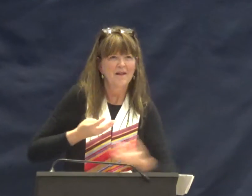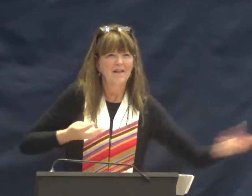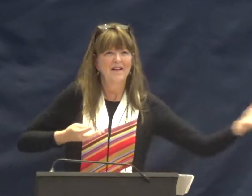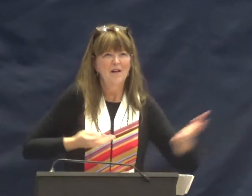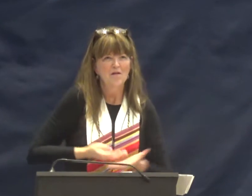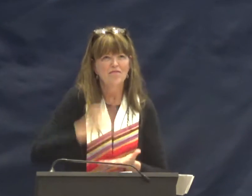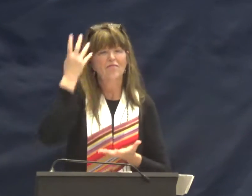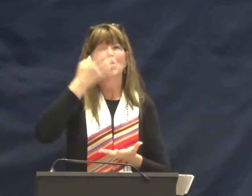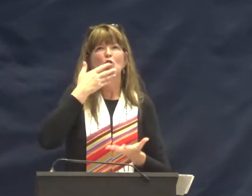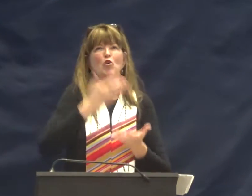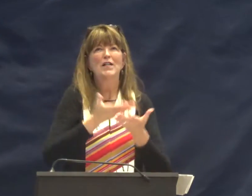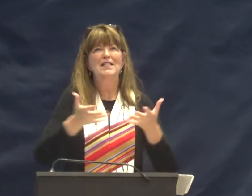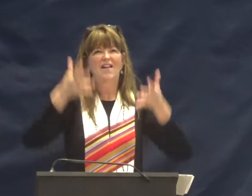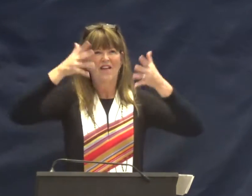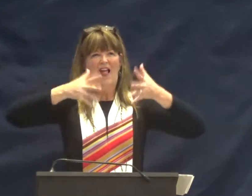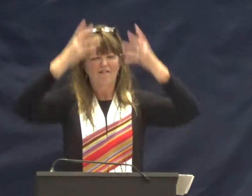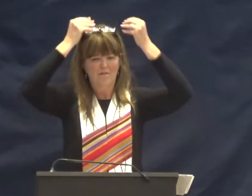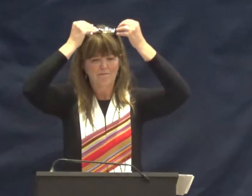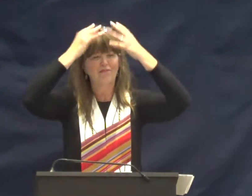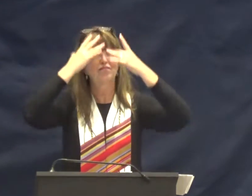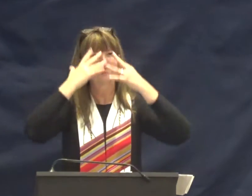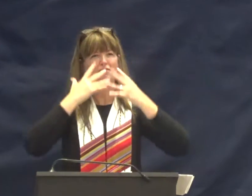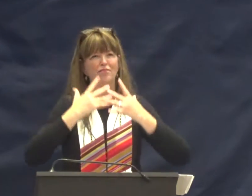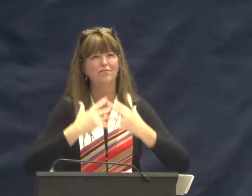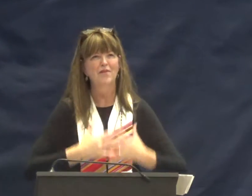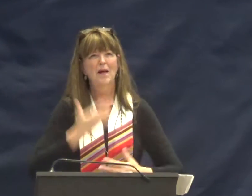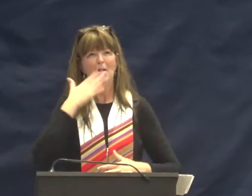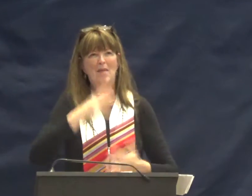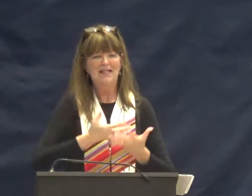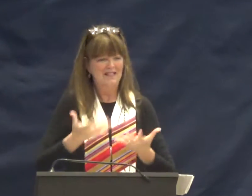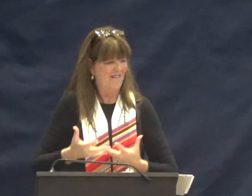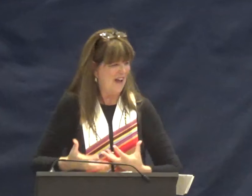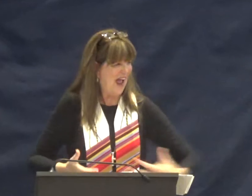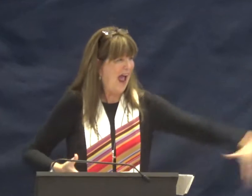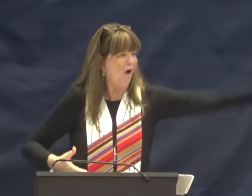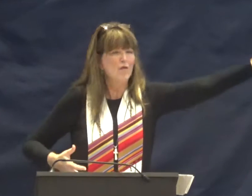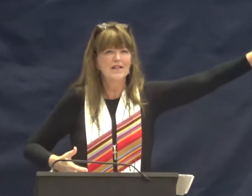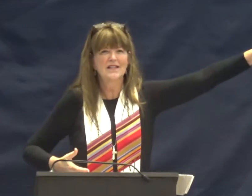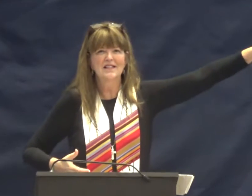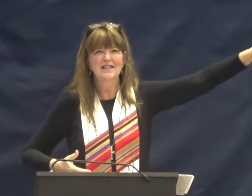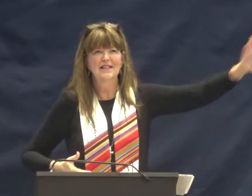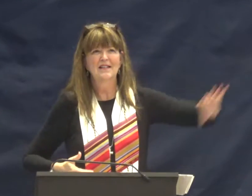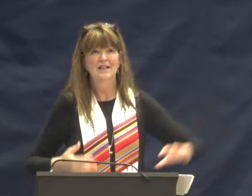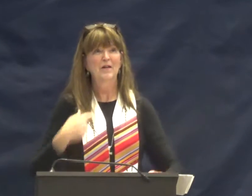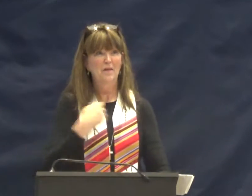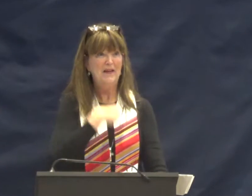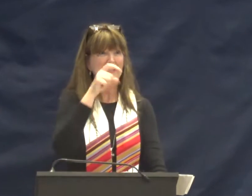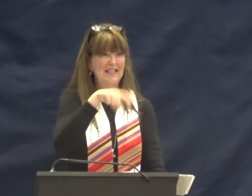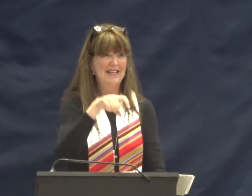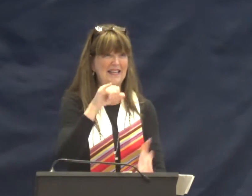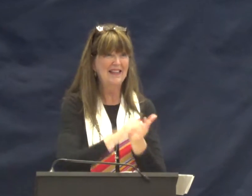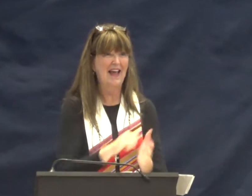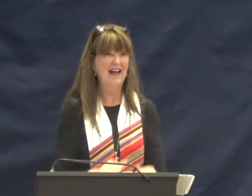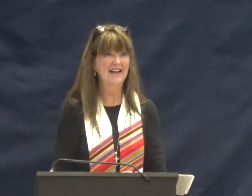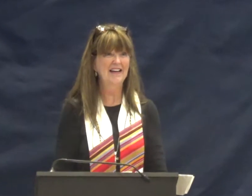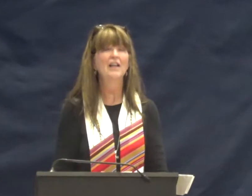rid of the chaff, and to leave the good and get the bad stuff away. And